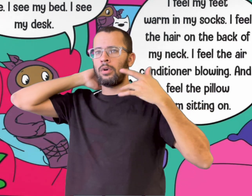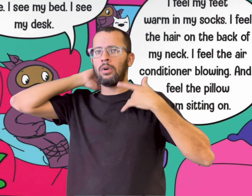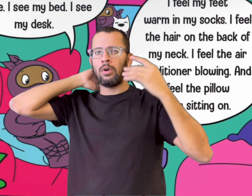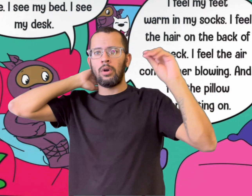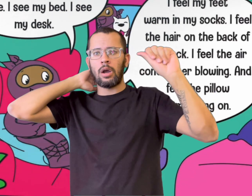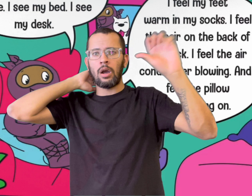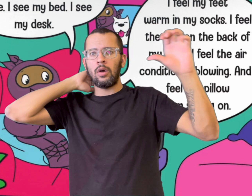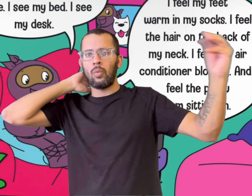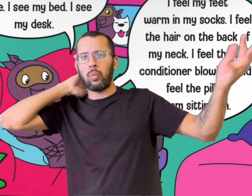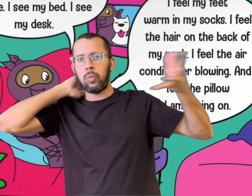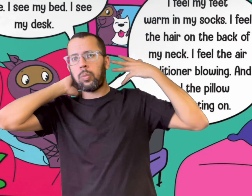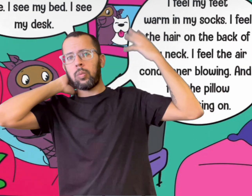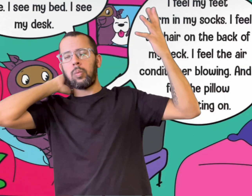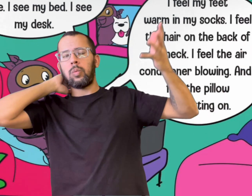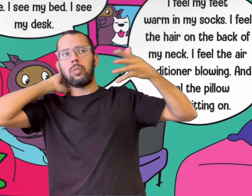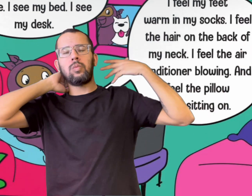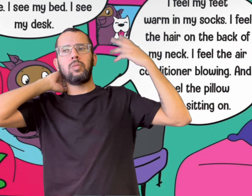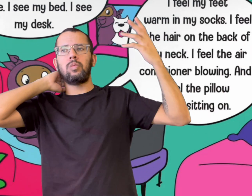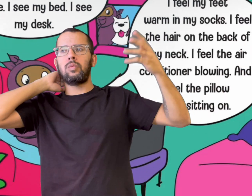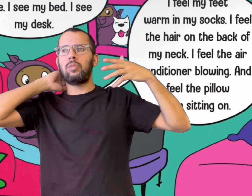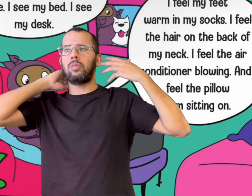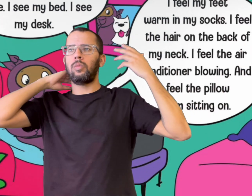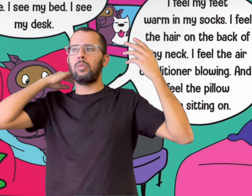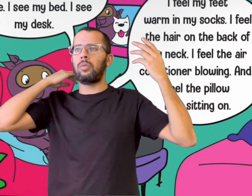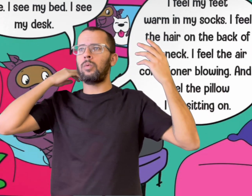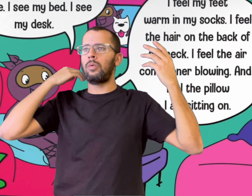I feel the pillow I'm sitting on.